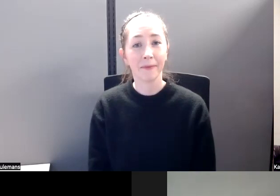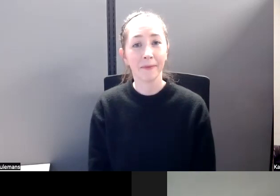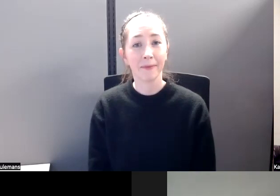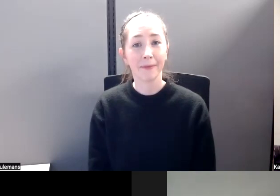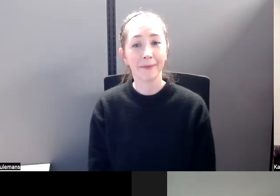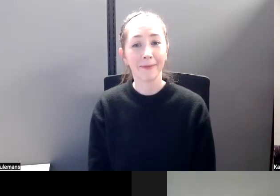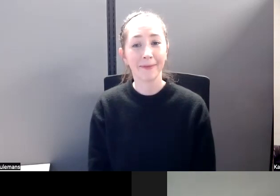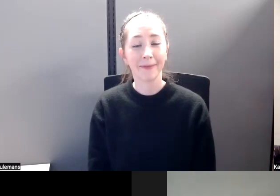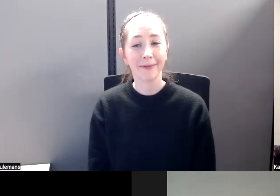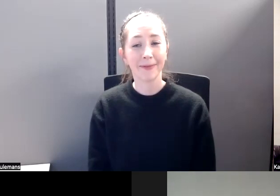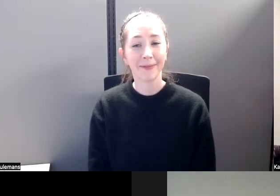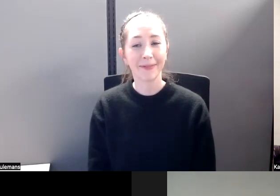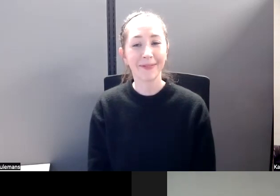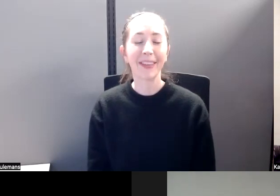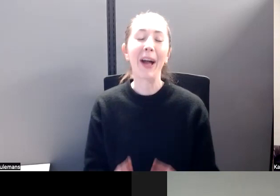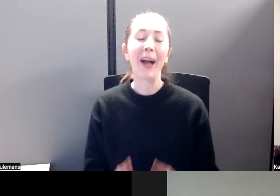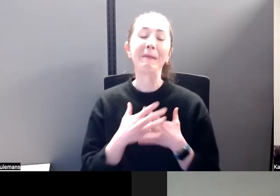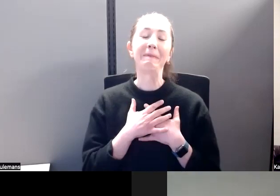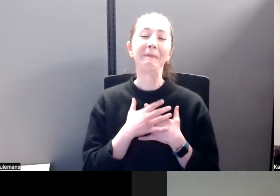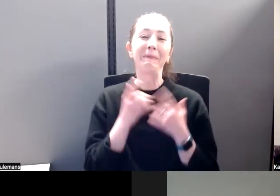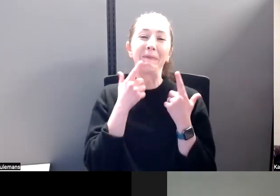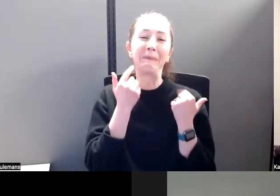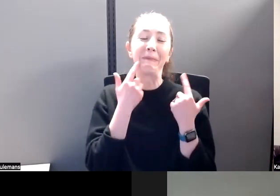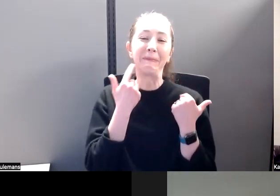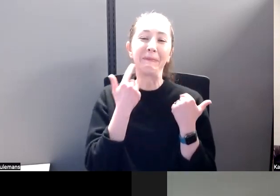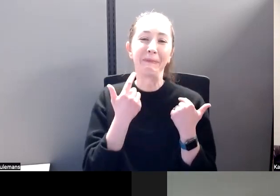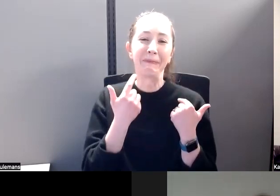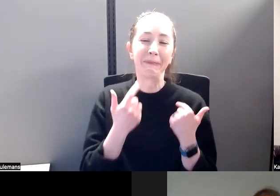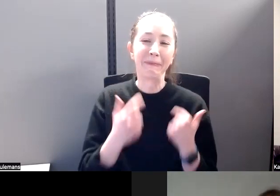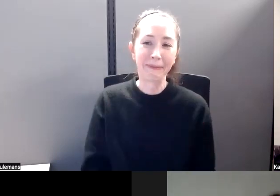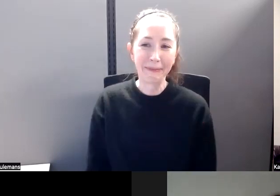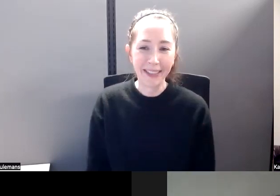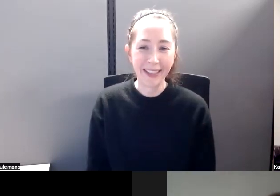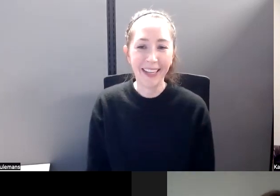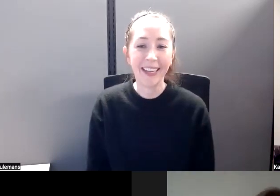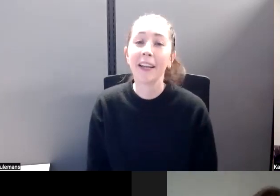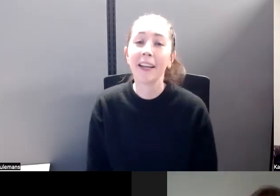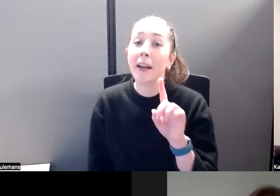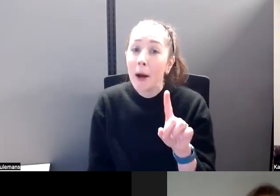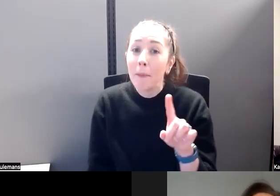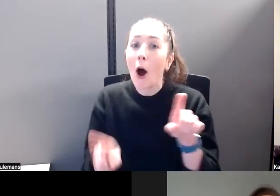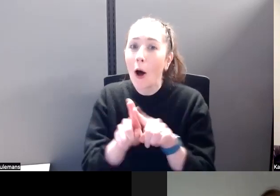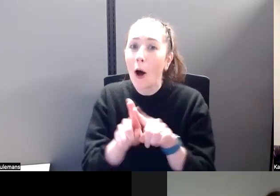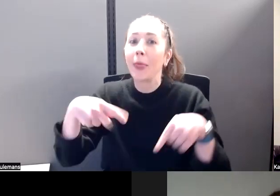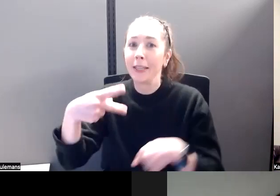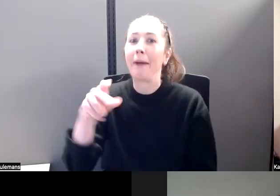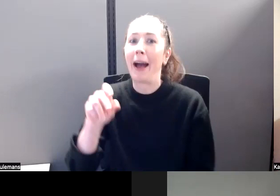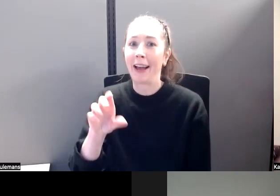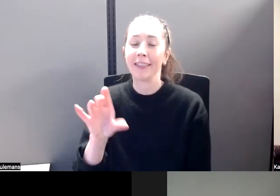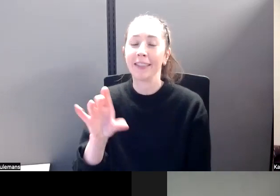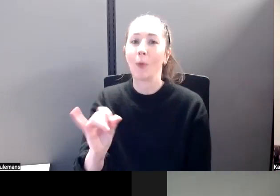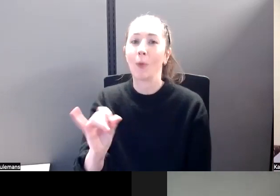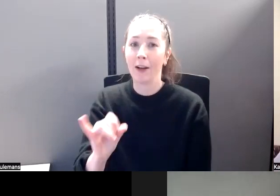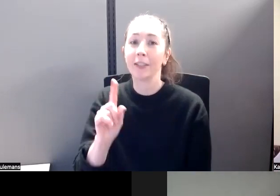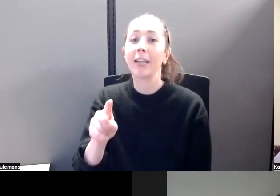like, she said my name. But then I'm like, oh, she must Kat Barrell. My bad. But also this cat. So now I'm going to have